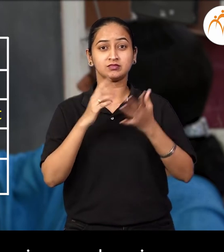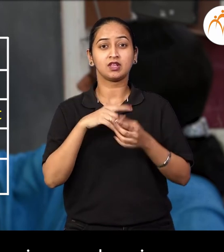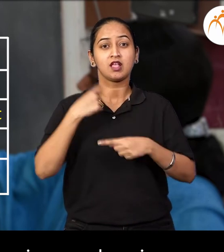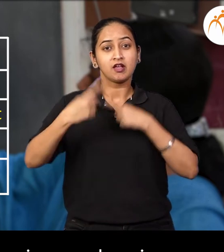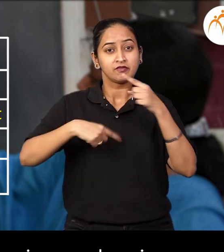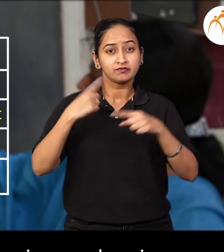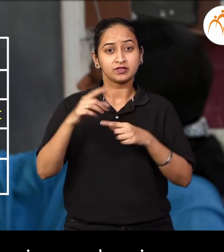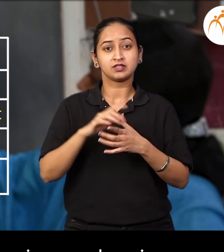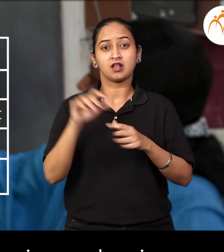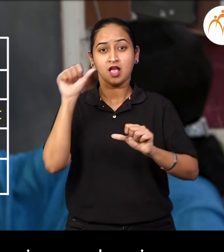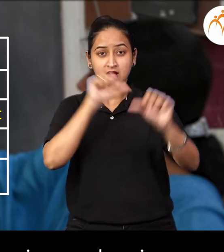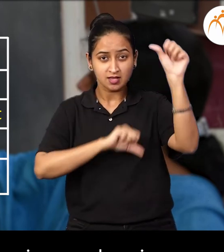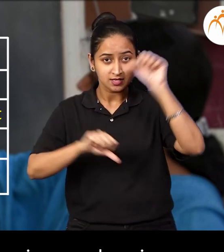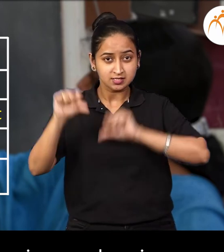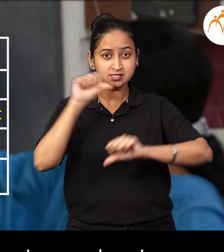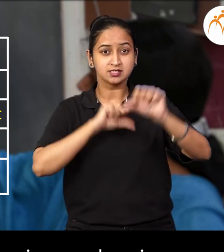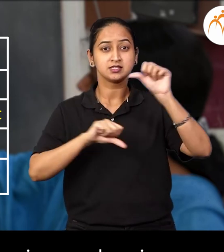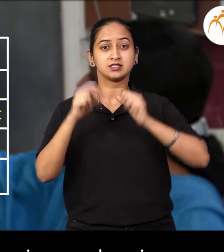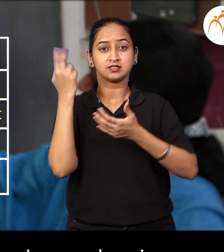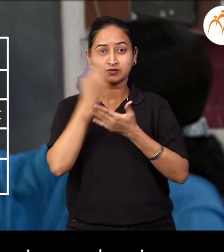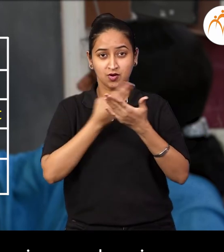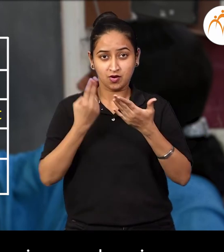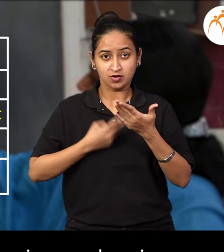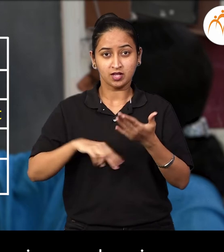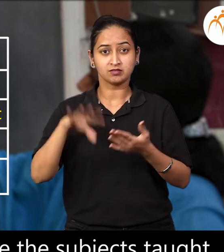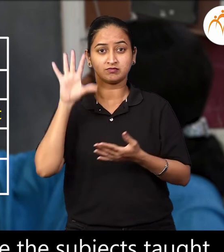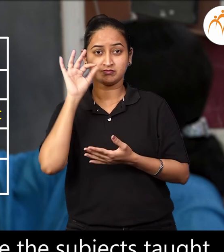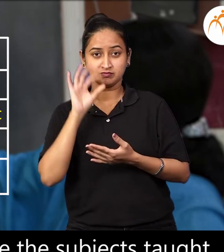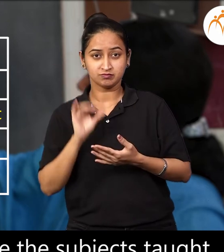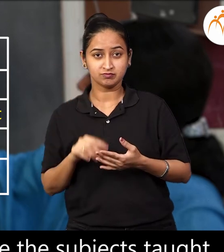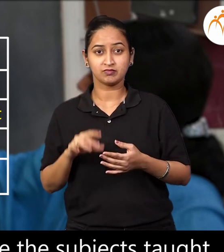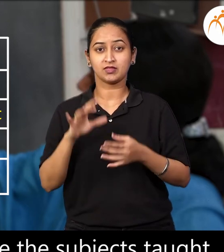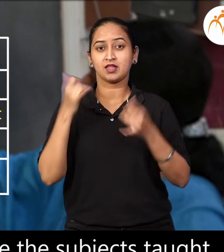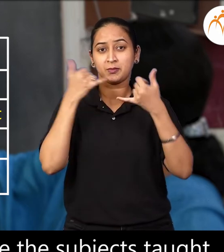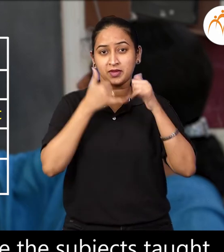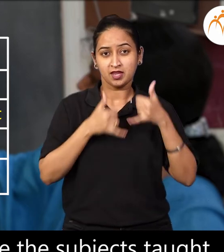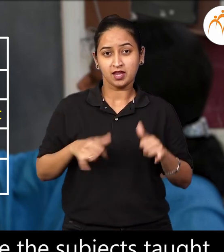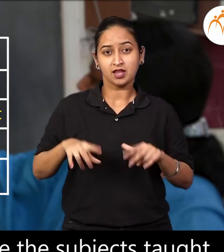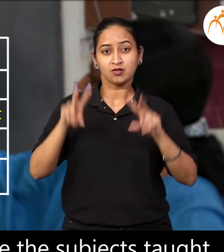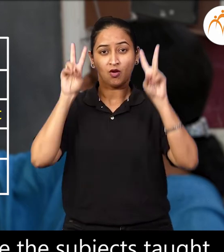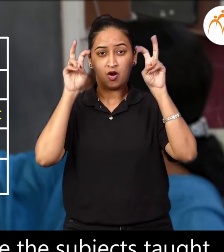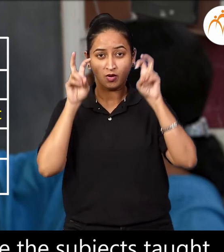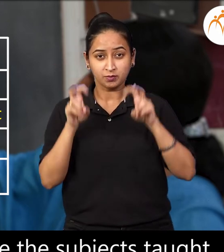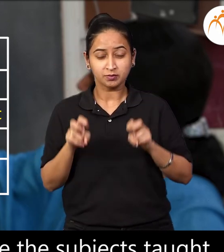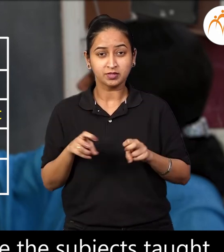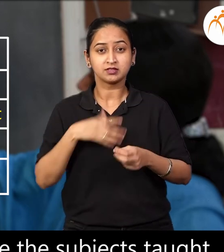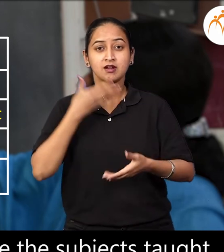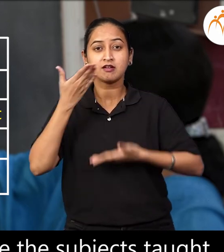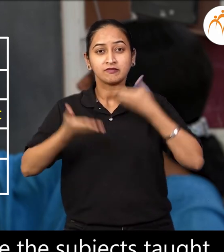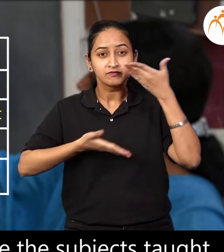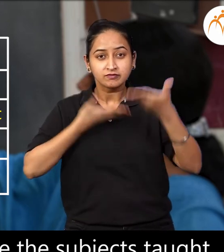geography, science, drawing, sticking craft, sports